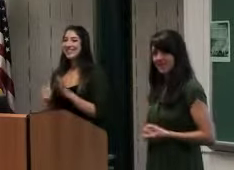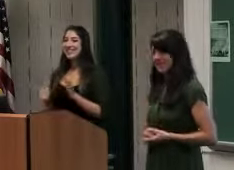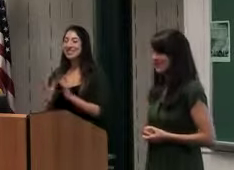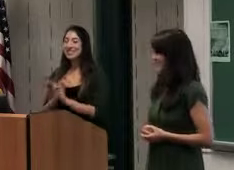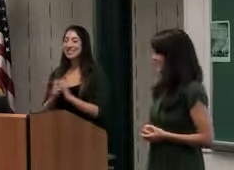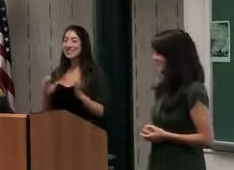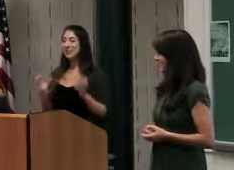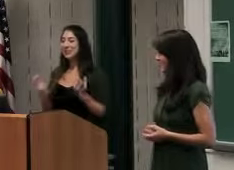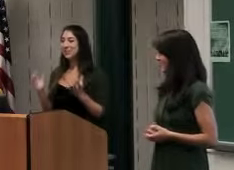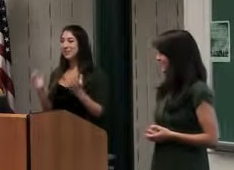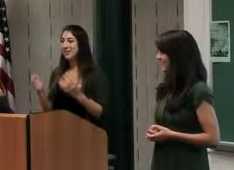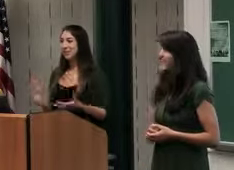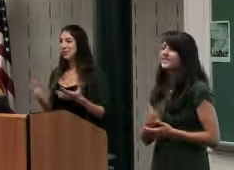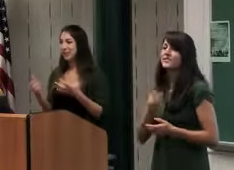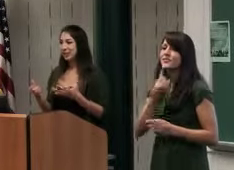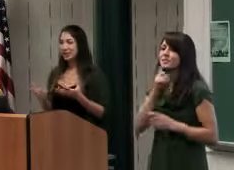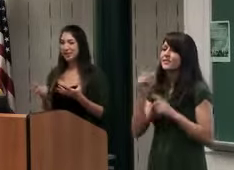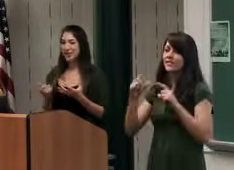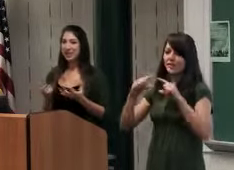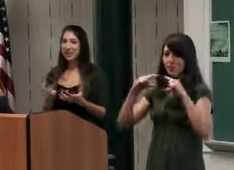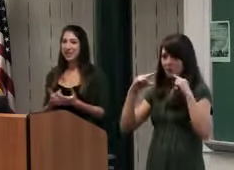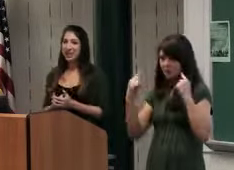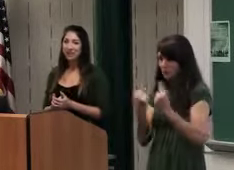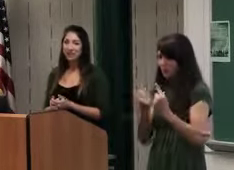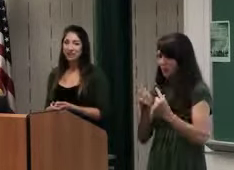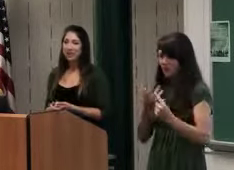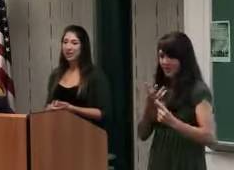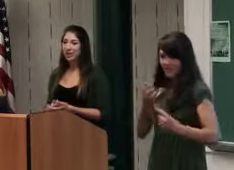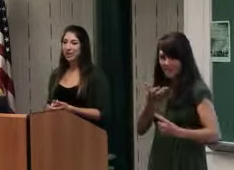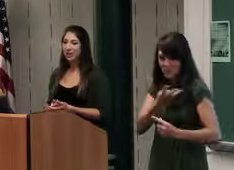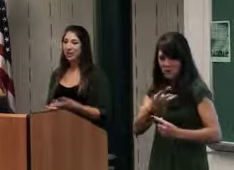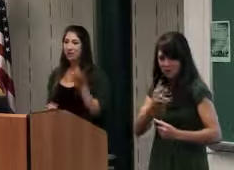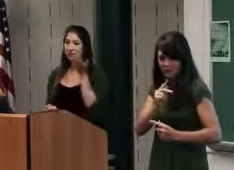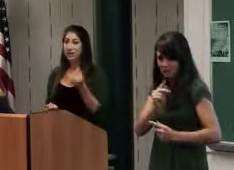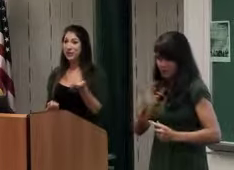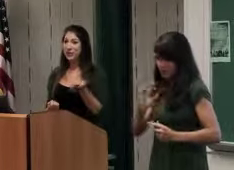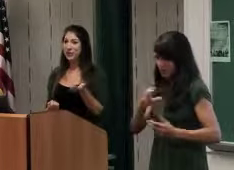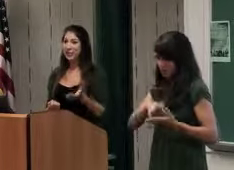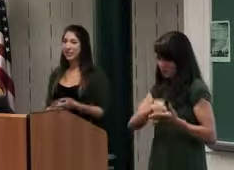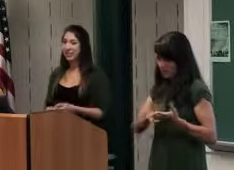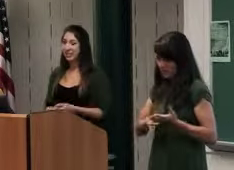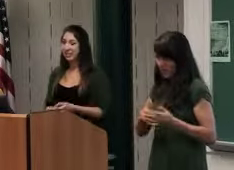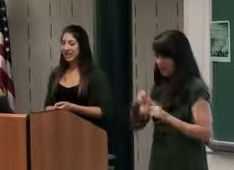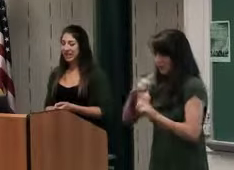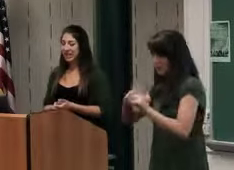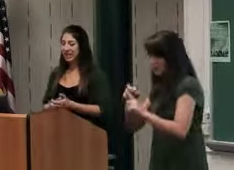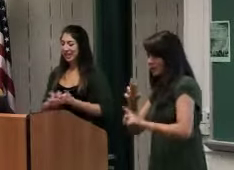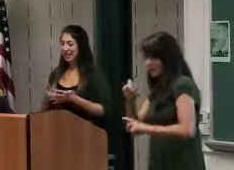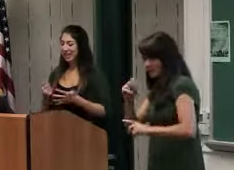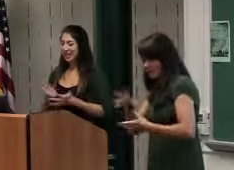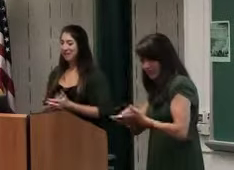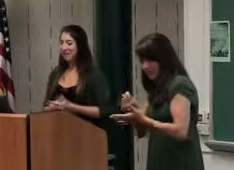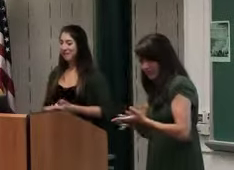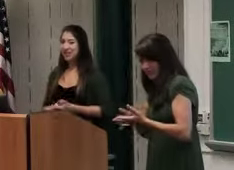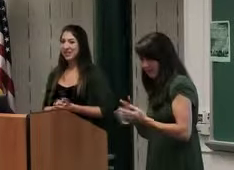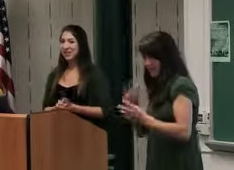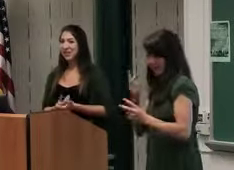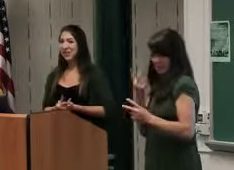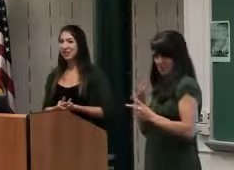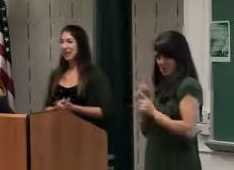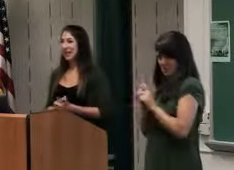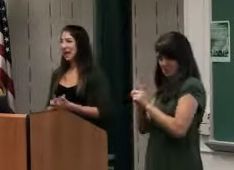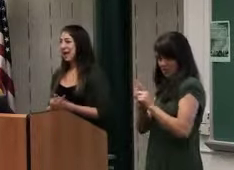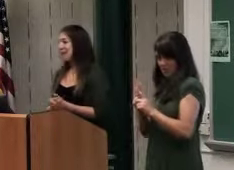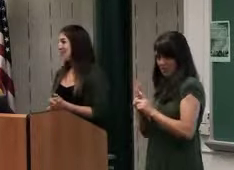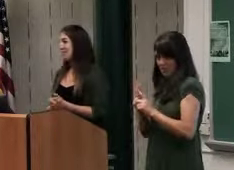So, just the group, the 4 PICA students and the 2 RIT students with our 2 mentors. It was